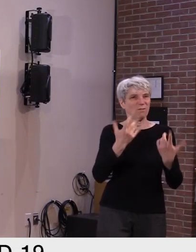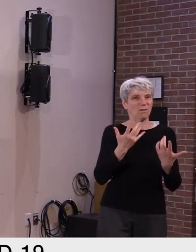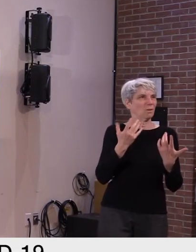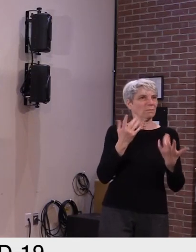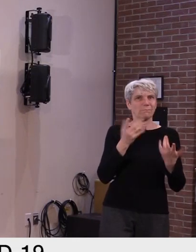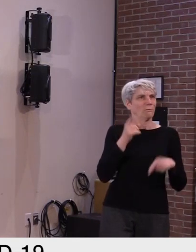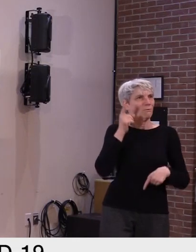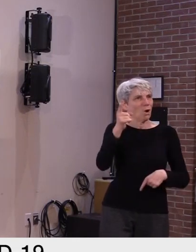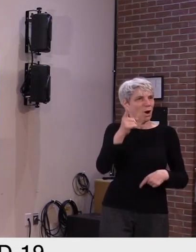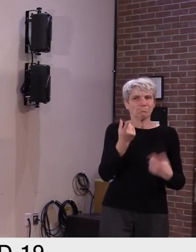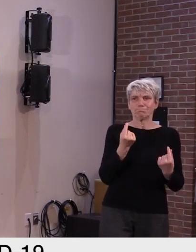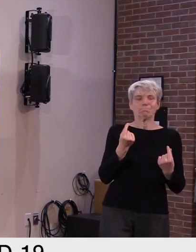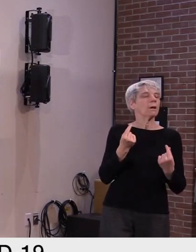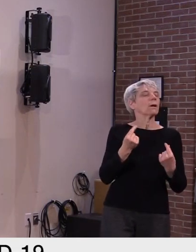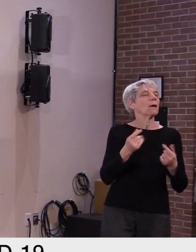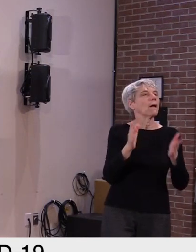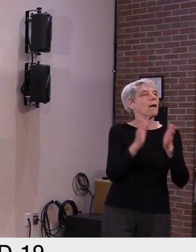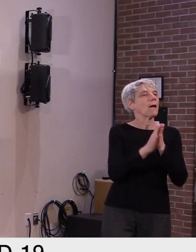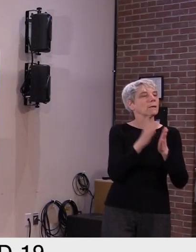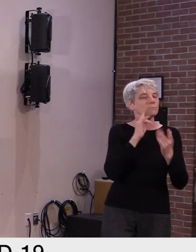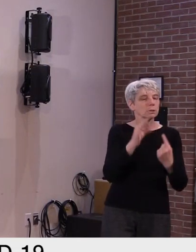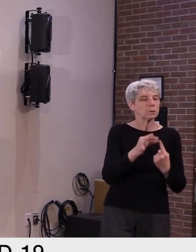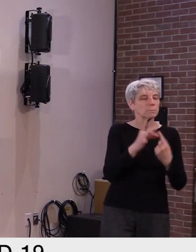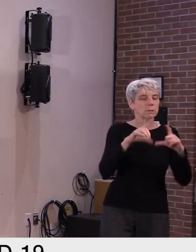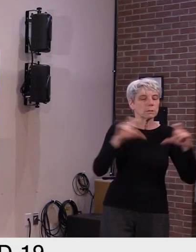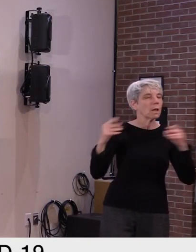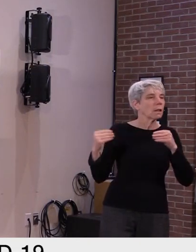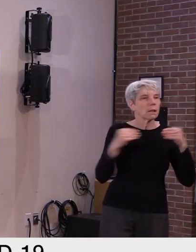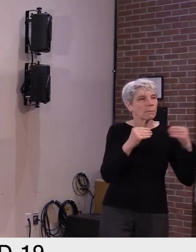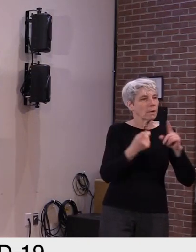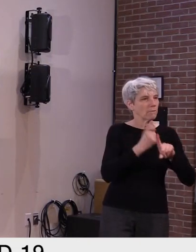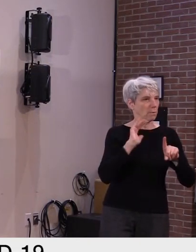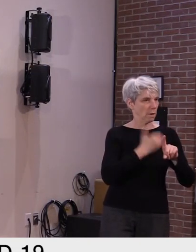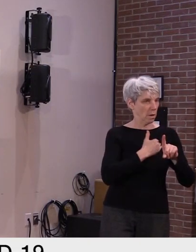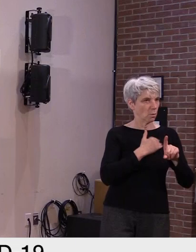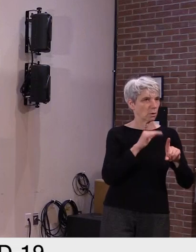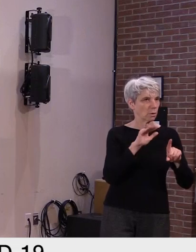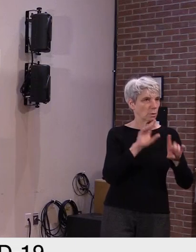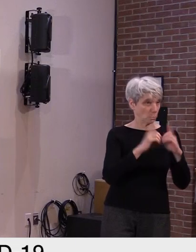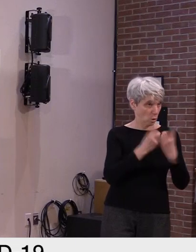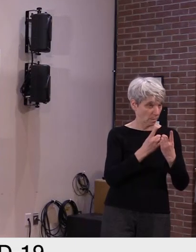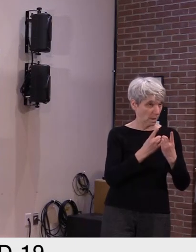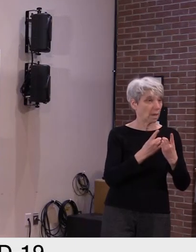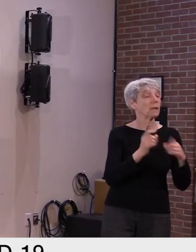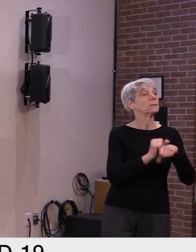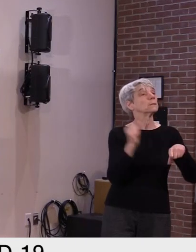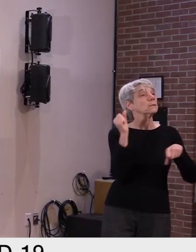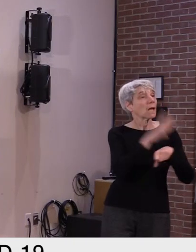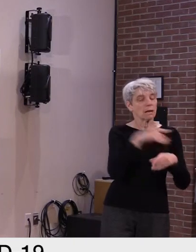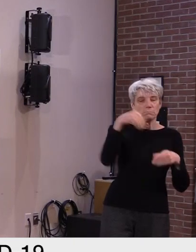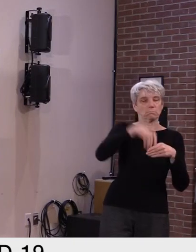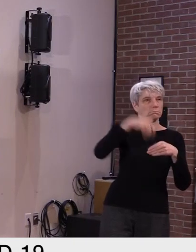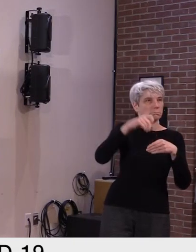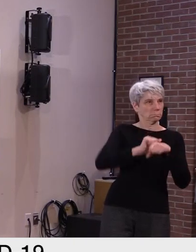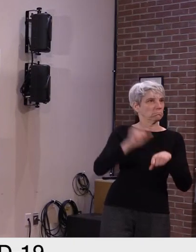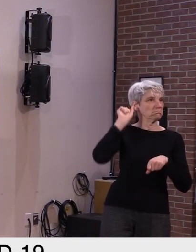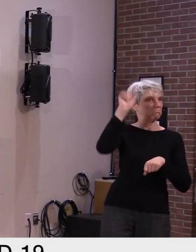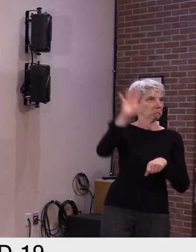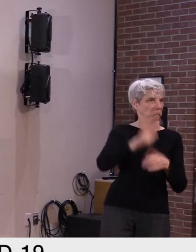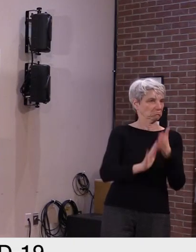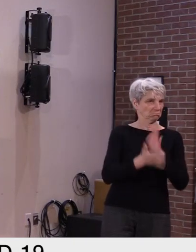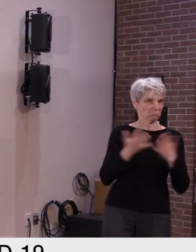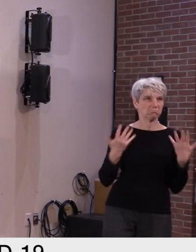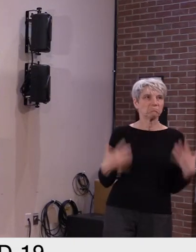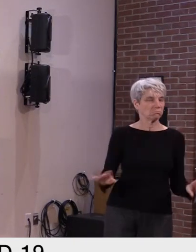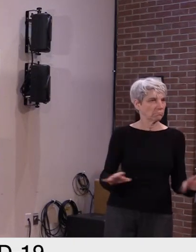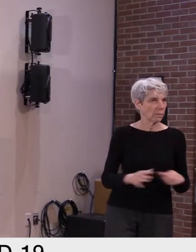department through our website. Take Back Day is a high profile event, but you can safely get rid of drugs every